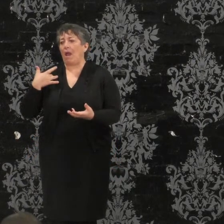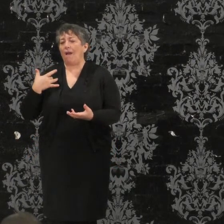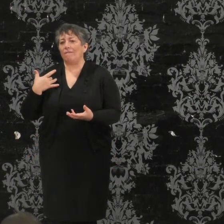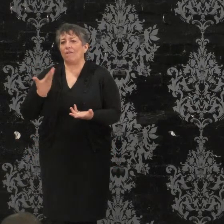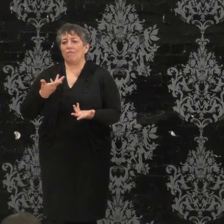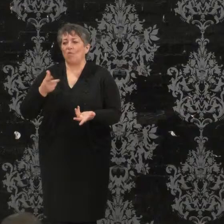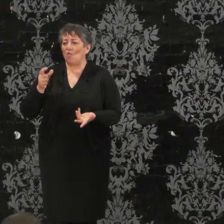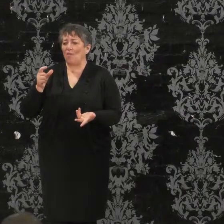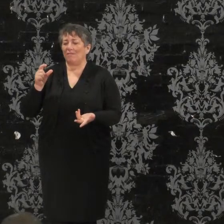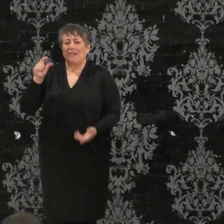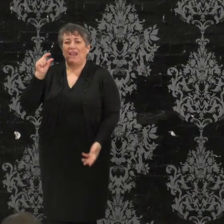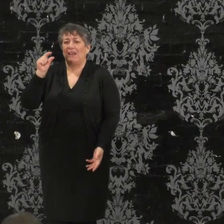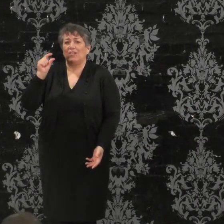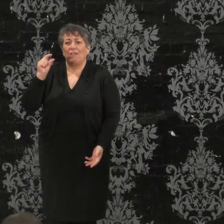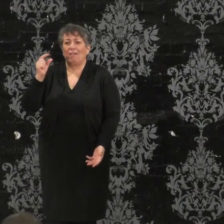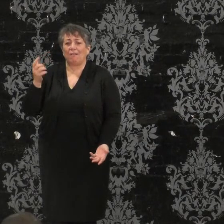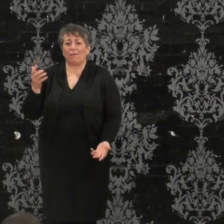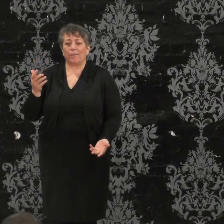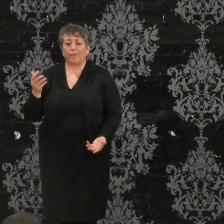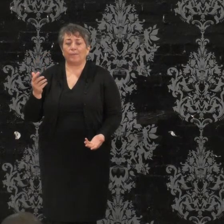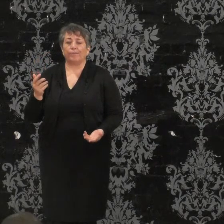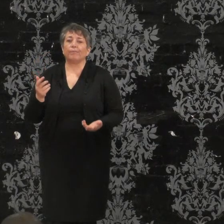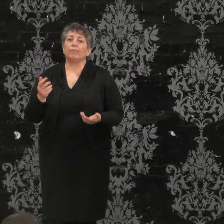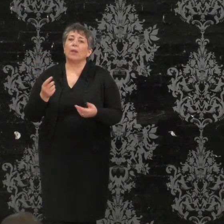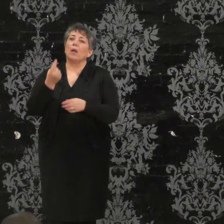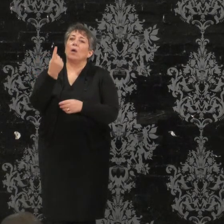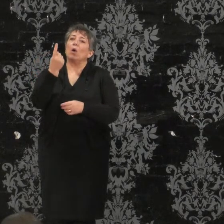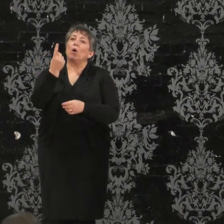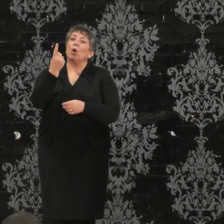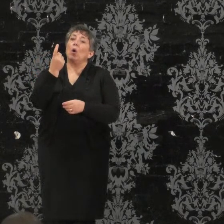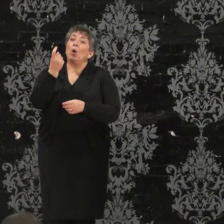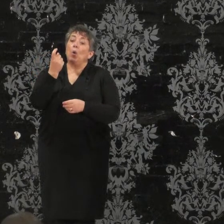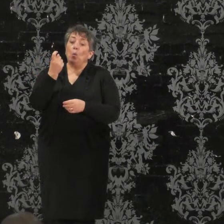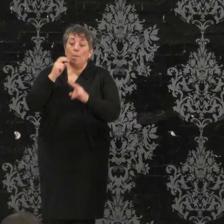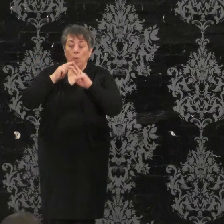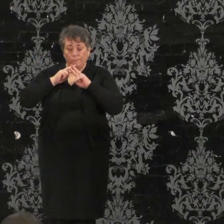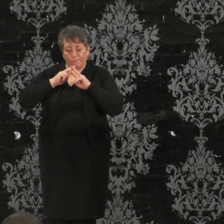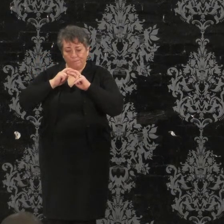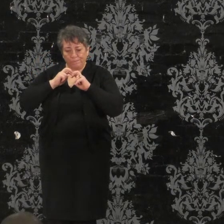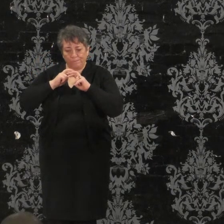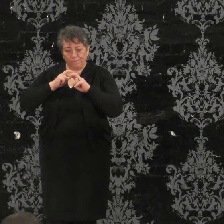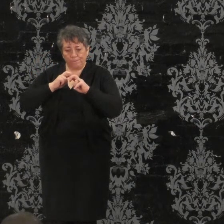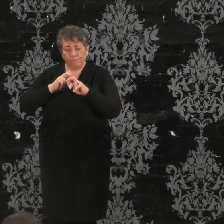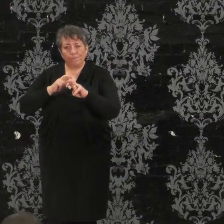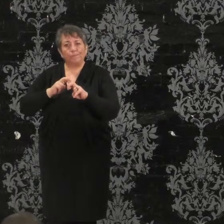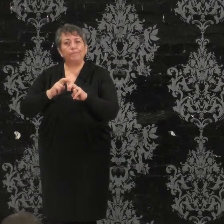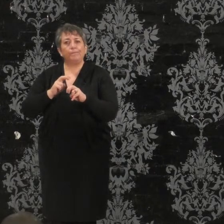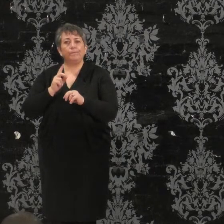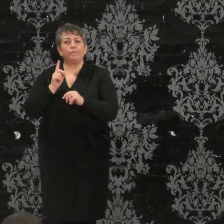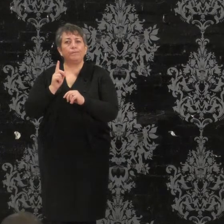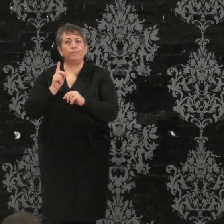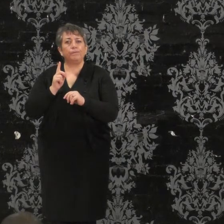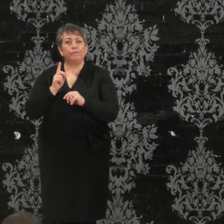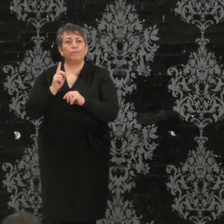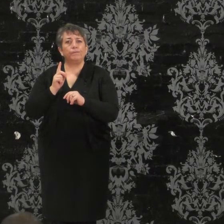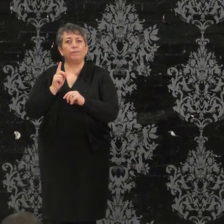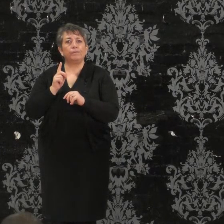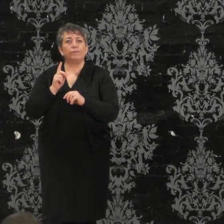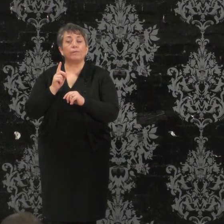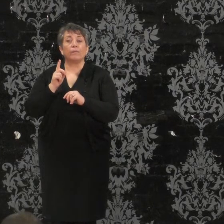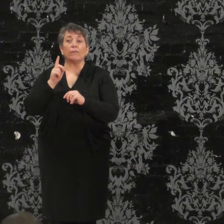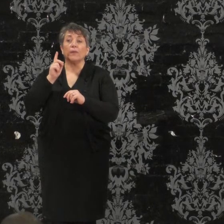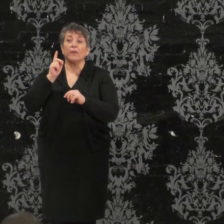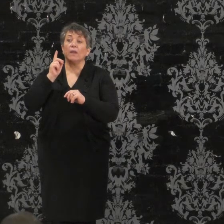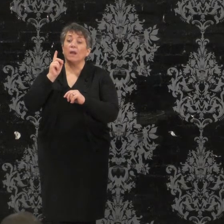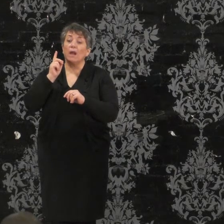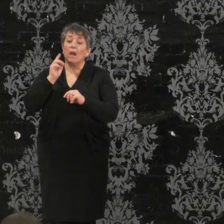Another clear pattern that can't be ignored from the analysis is the most common